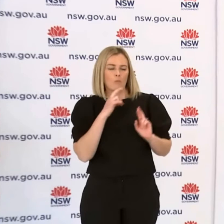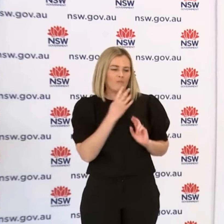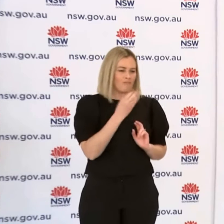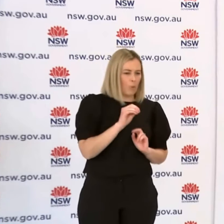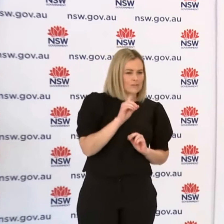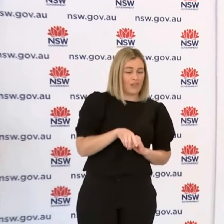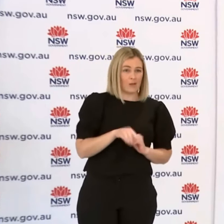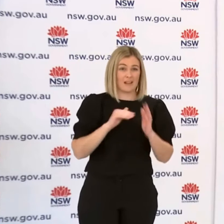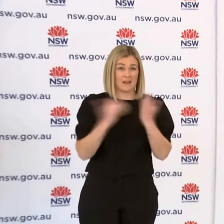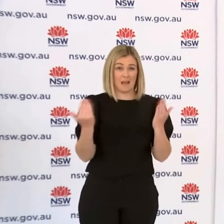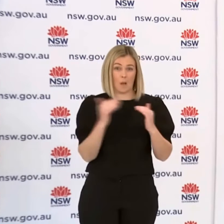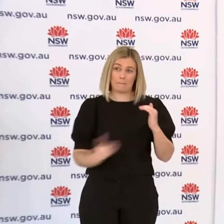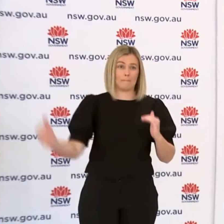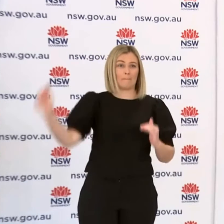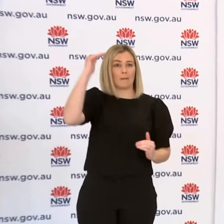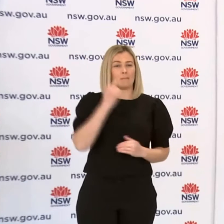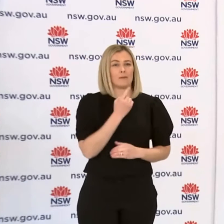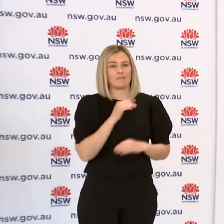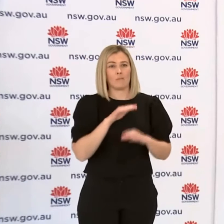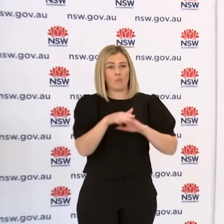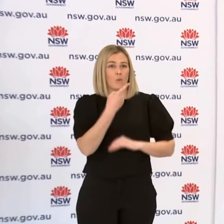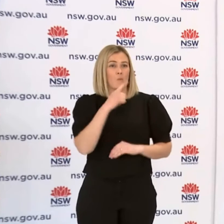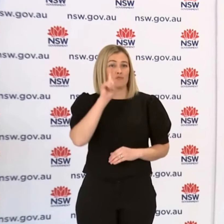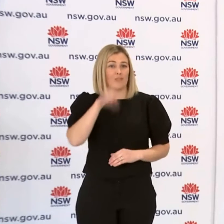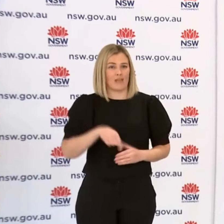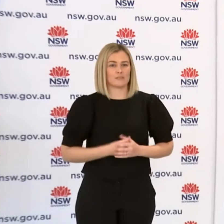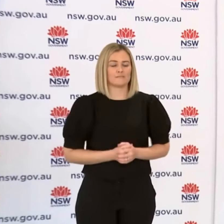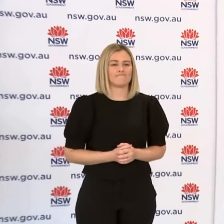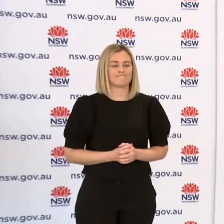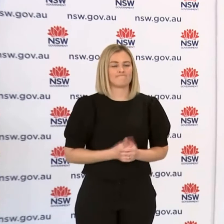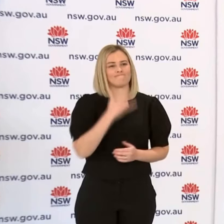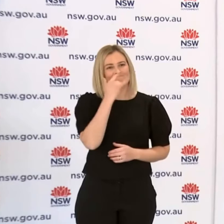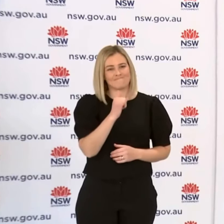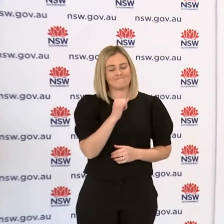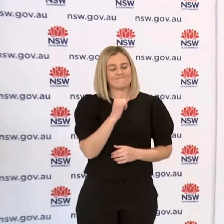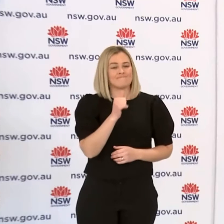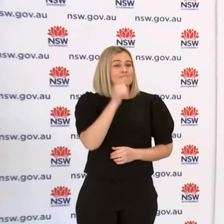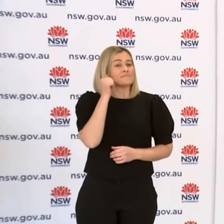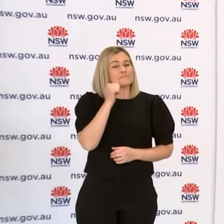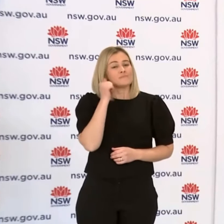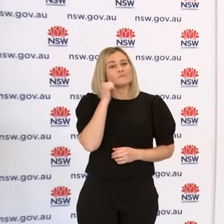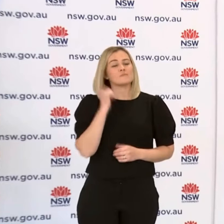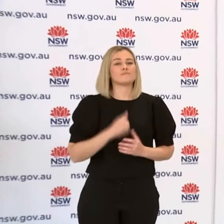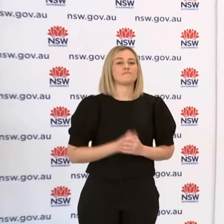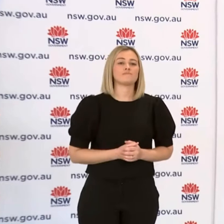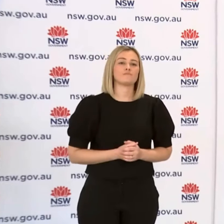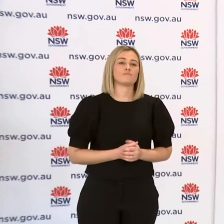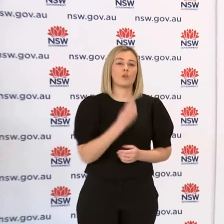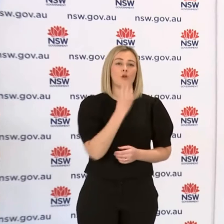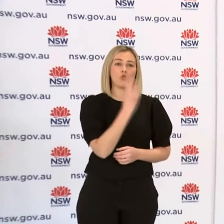South Wales community, is doing a great job on that front. But the not so good news, to 8 p.m. last night, we had